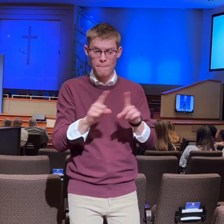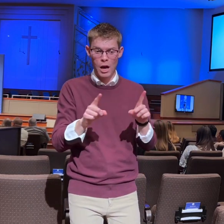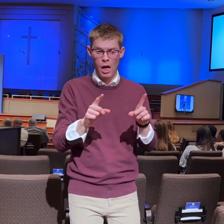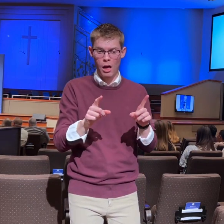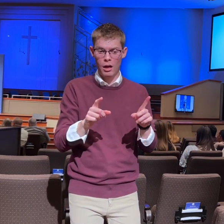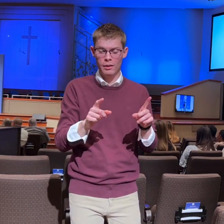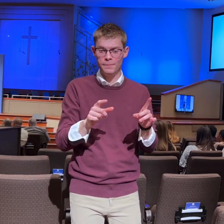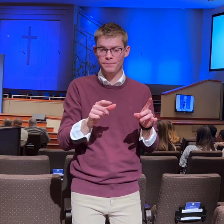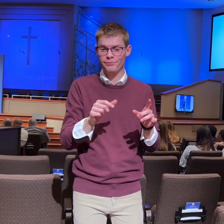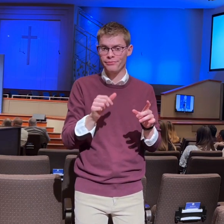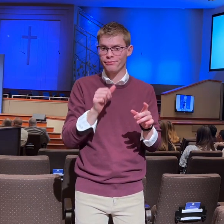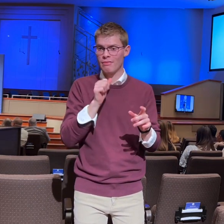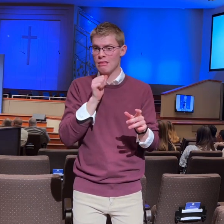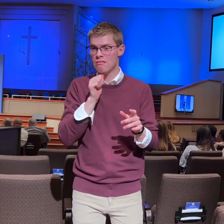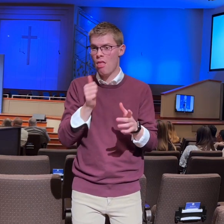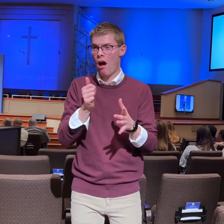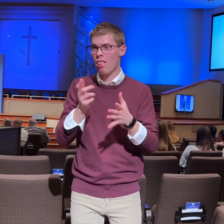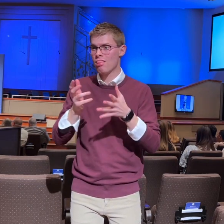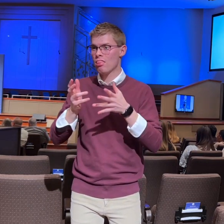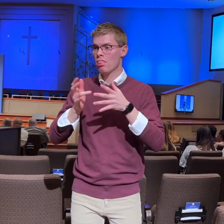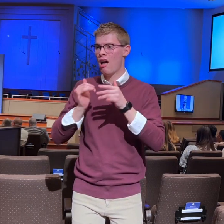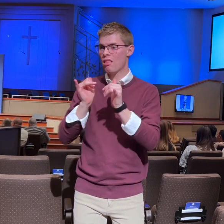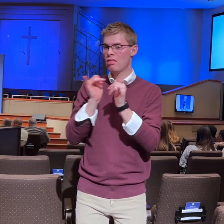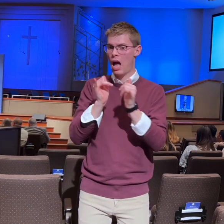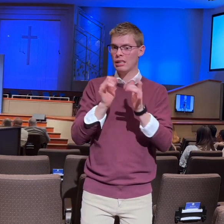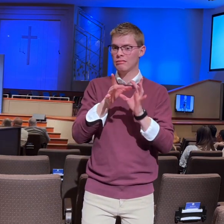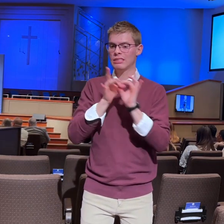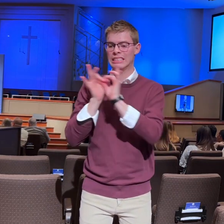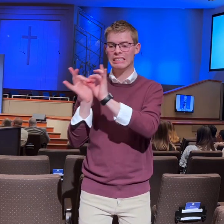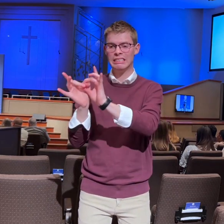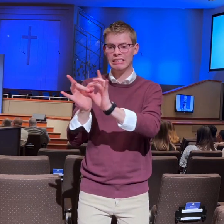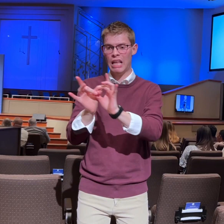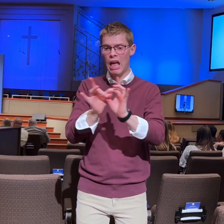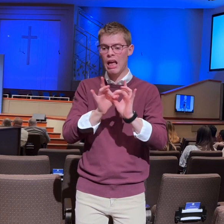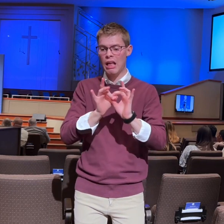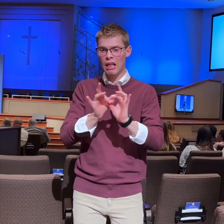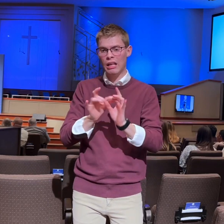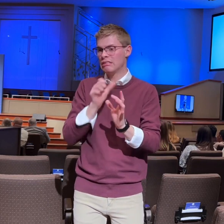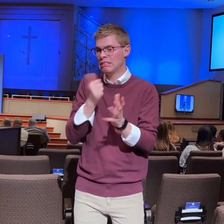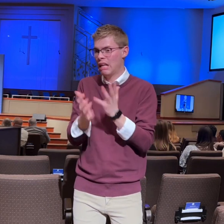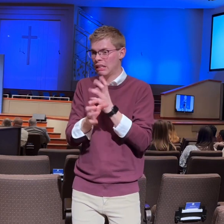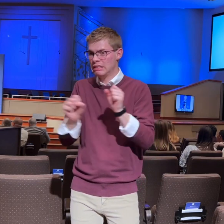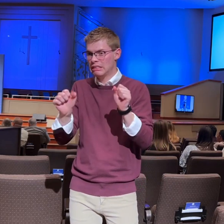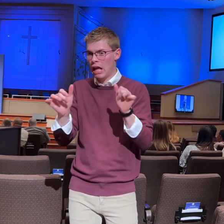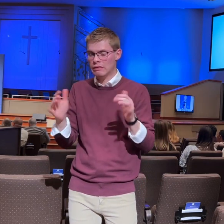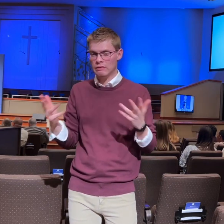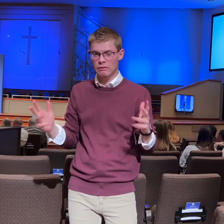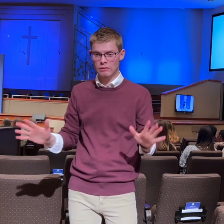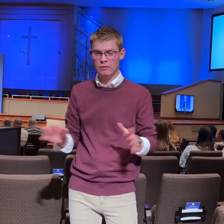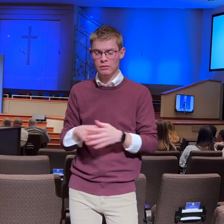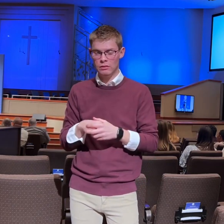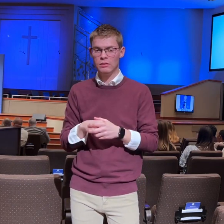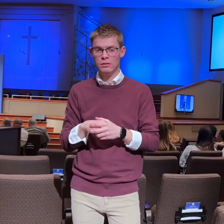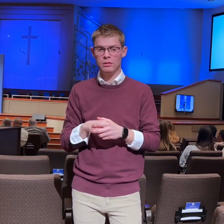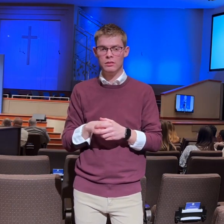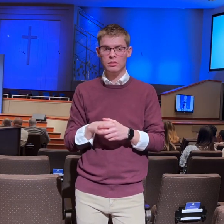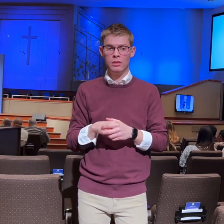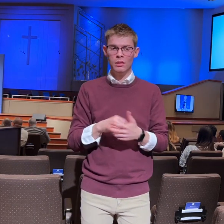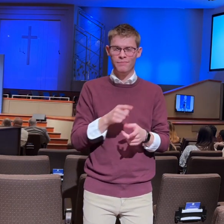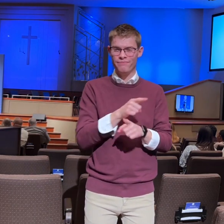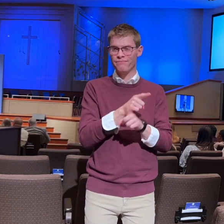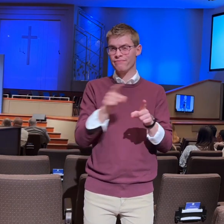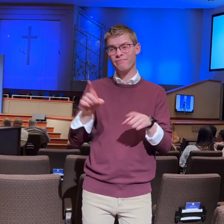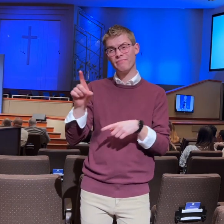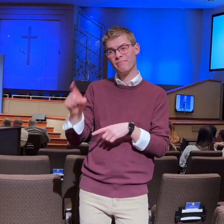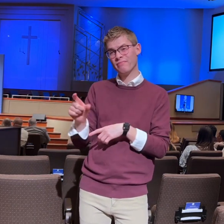out from among them were never of them spiritually. Friend, make sure that you're saved